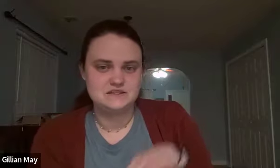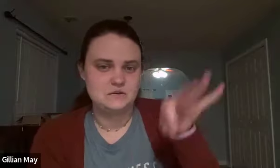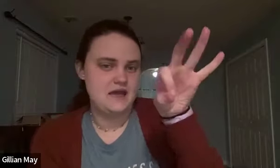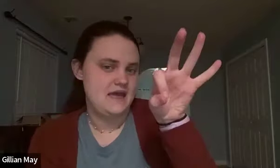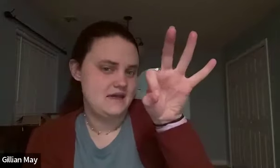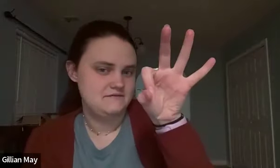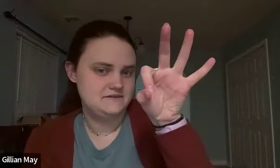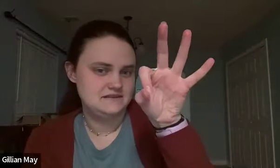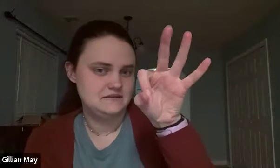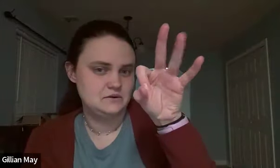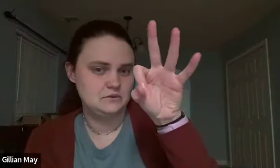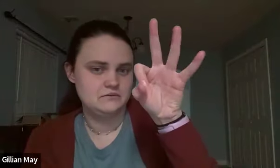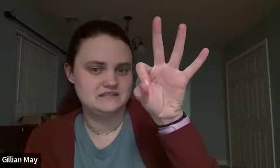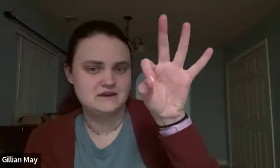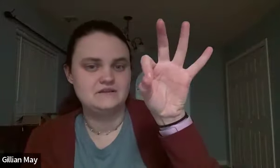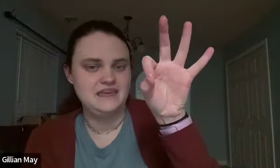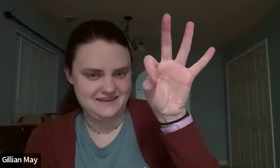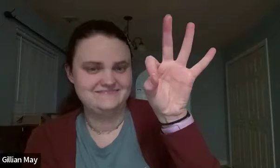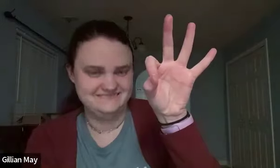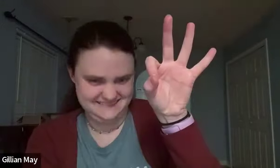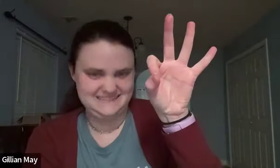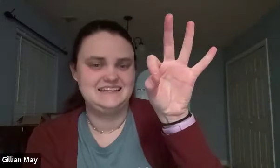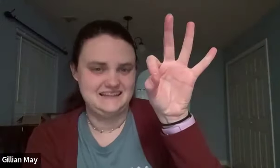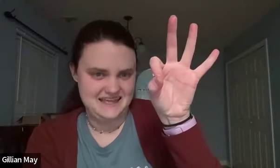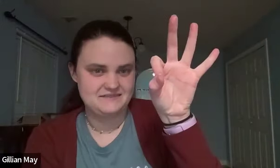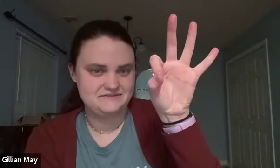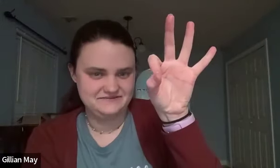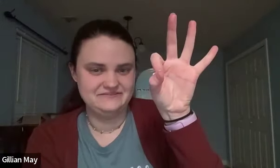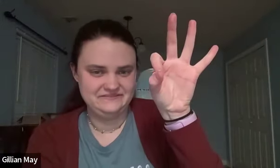So F is the little, it's a, yeah. F.